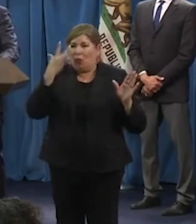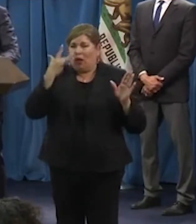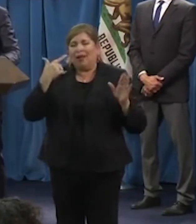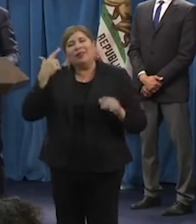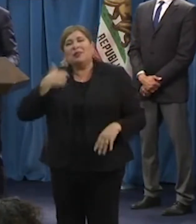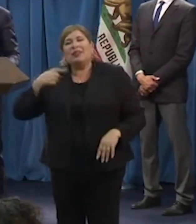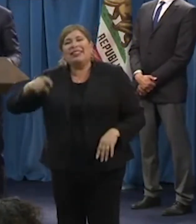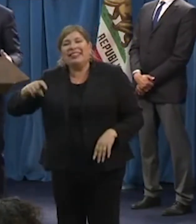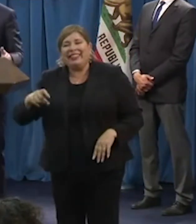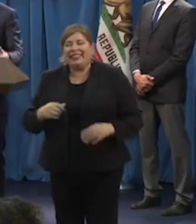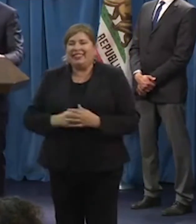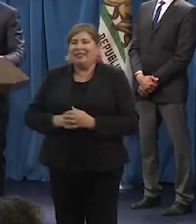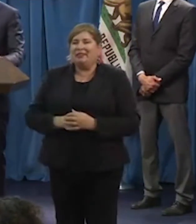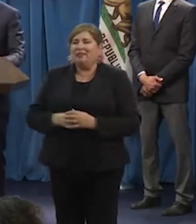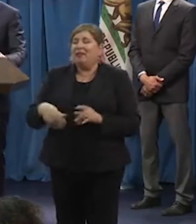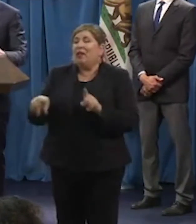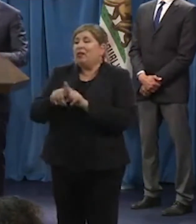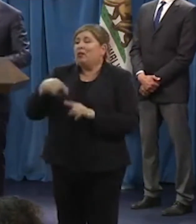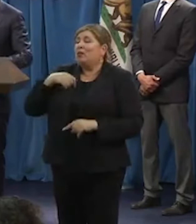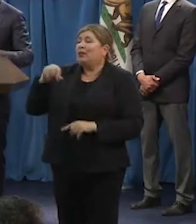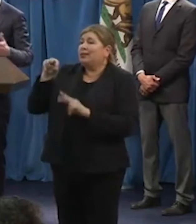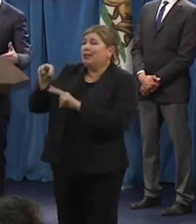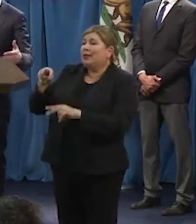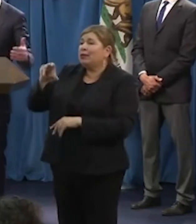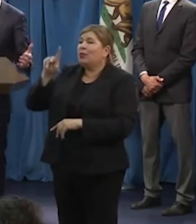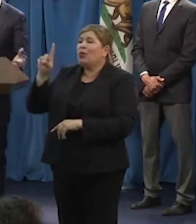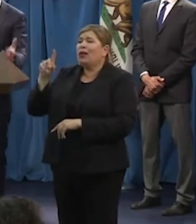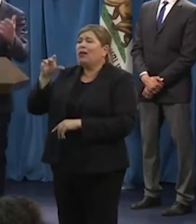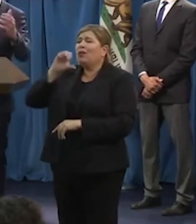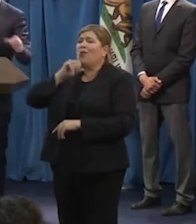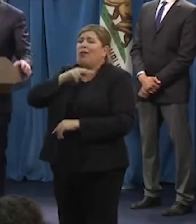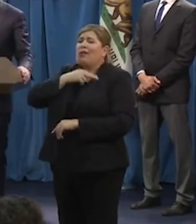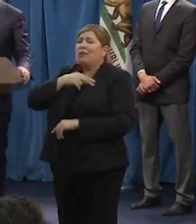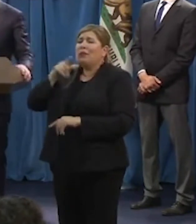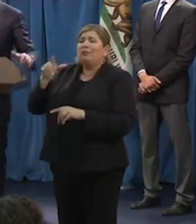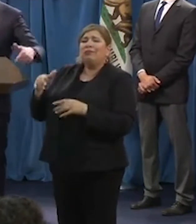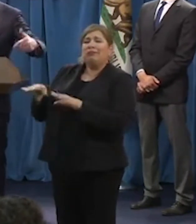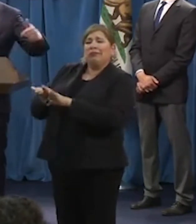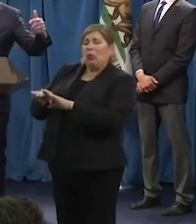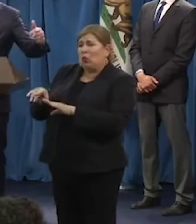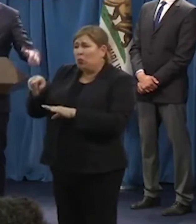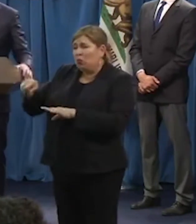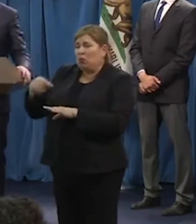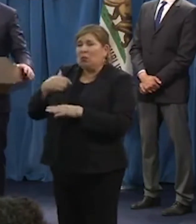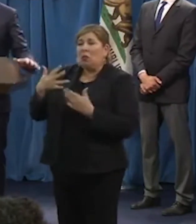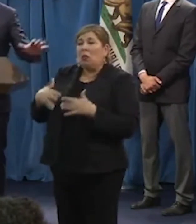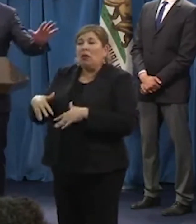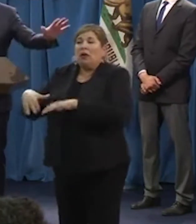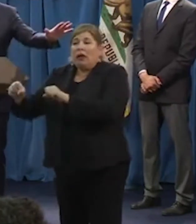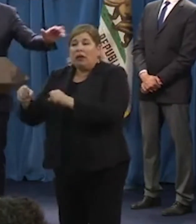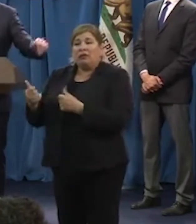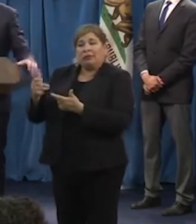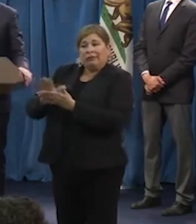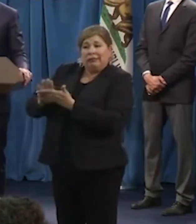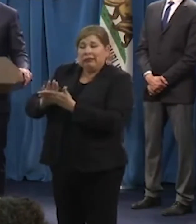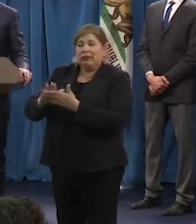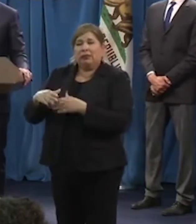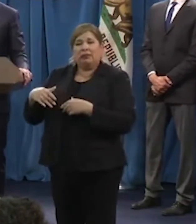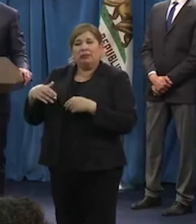mothballed facilities, including hospital sites, to potentially take them over, to scrub them, get them up ready in case we